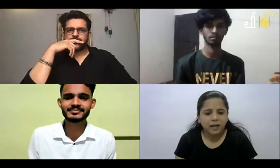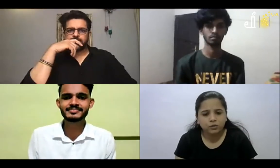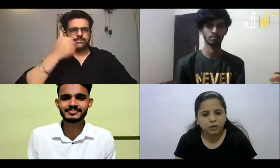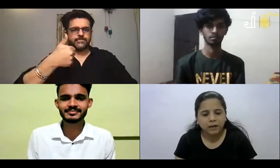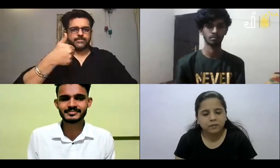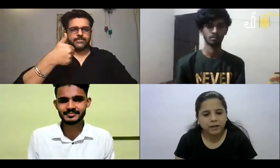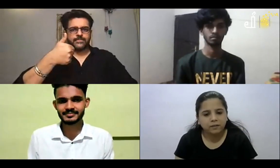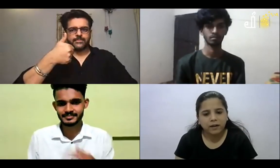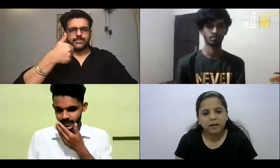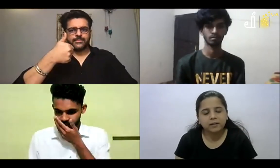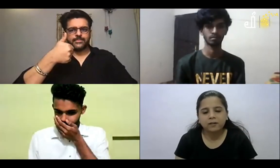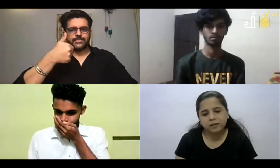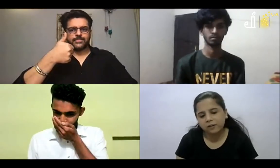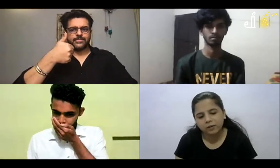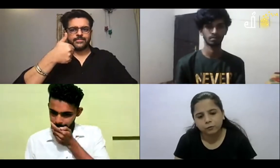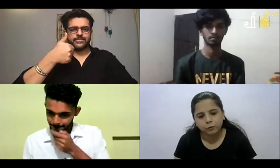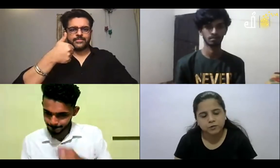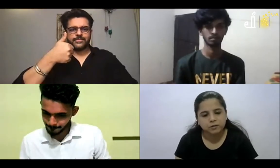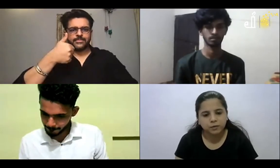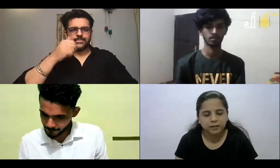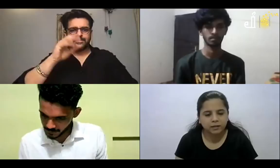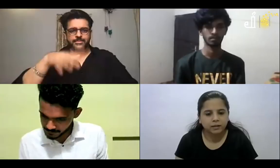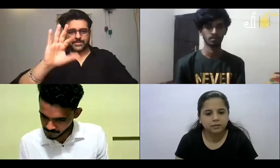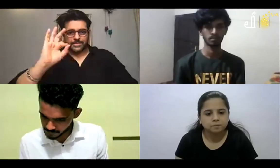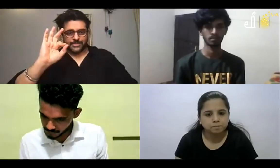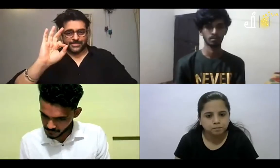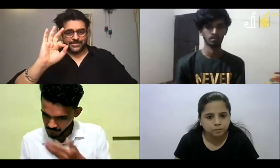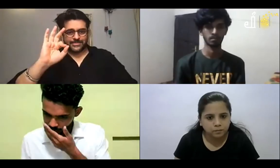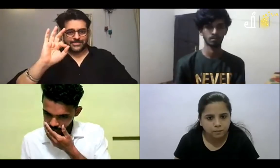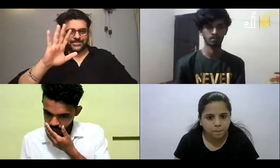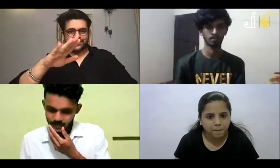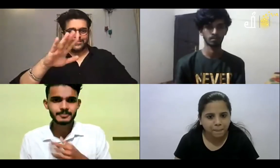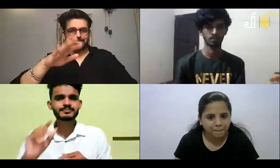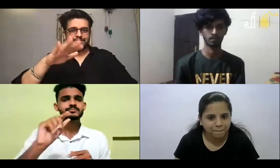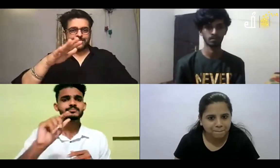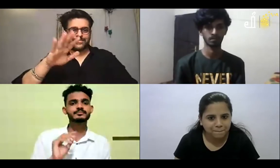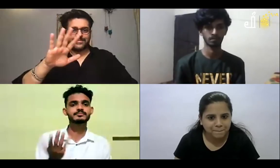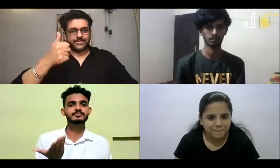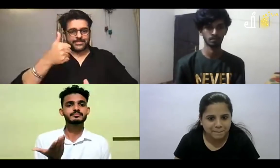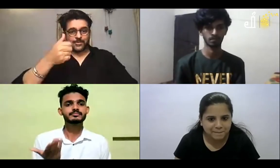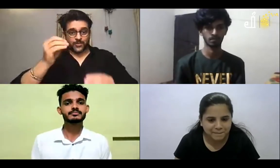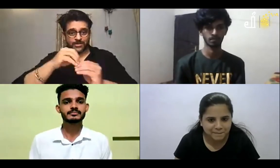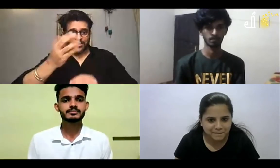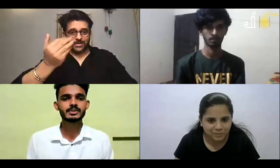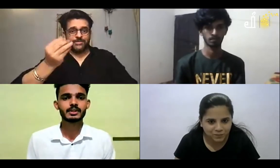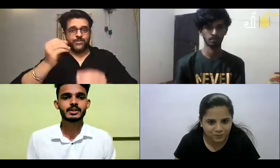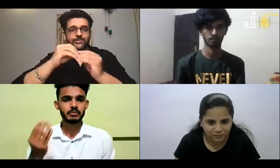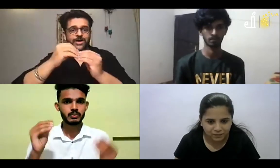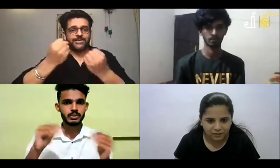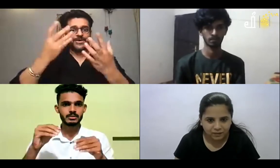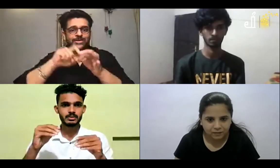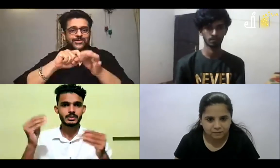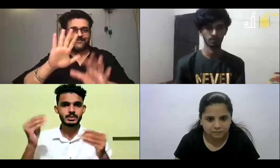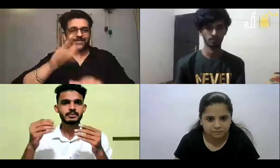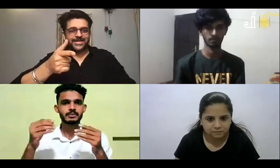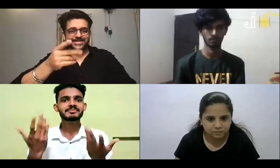it's a natural part, right? Why they have been forced to get it done? Are you done? Or you have